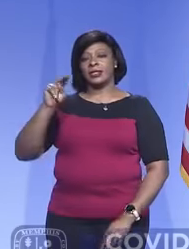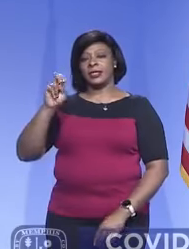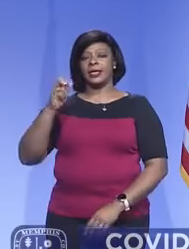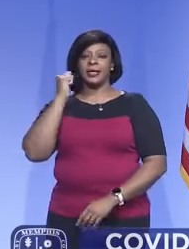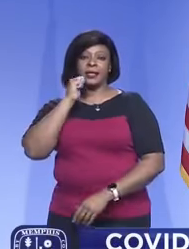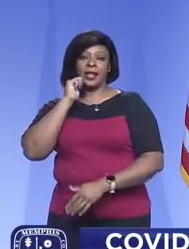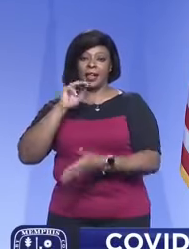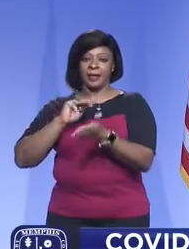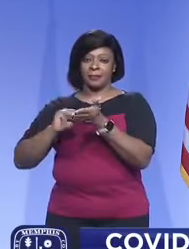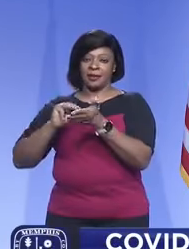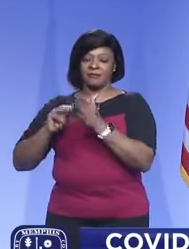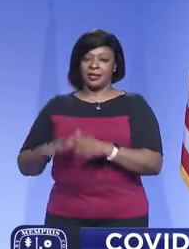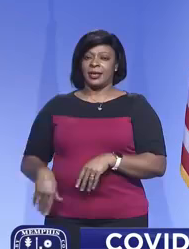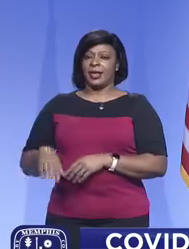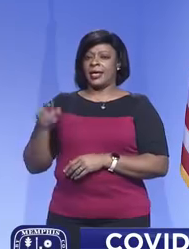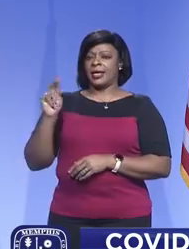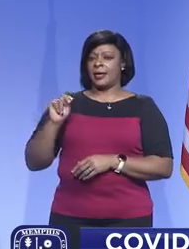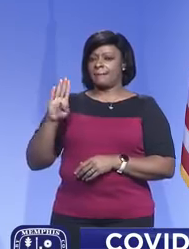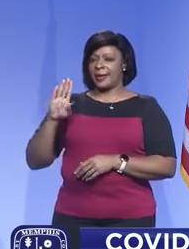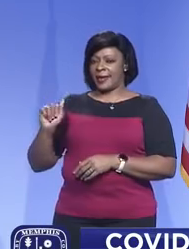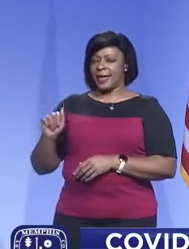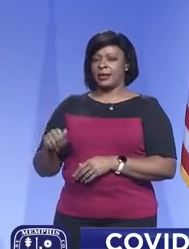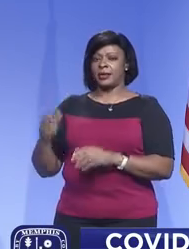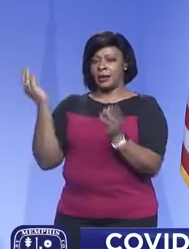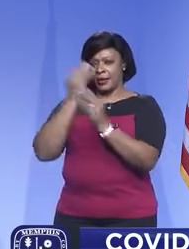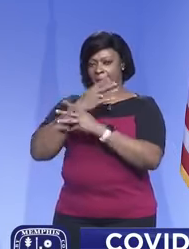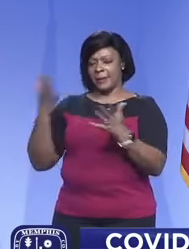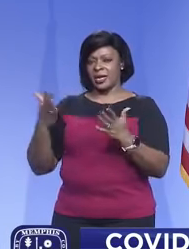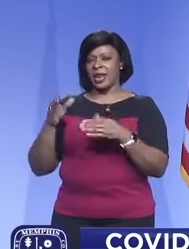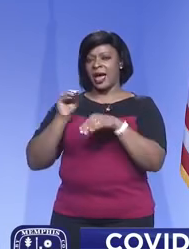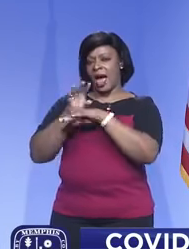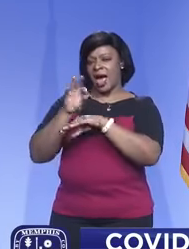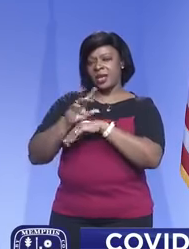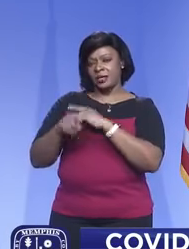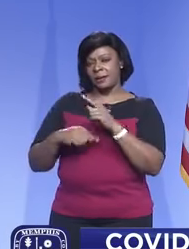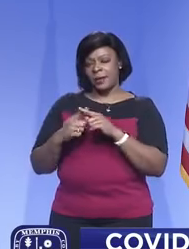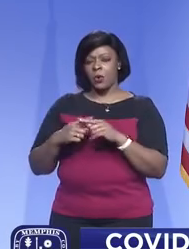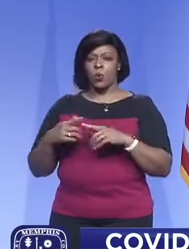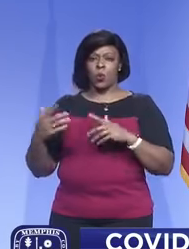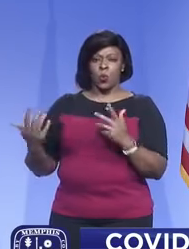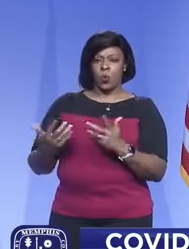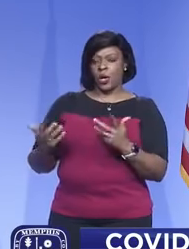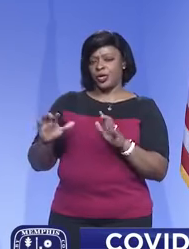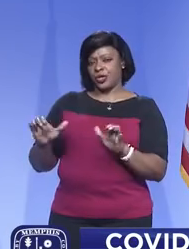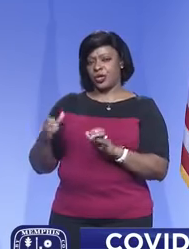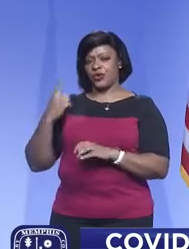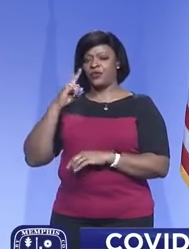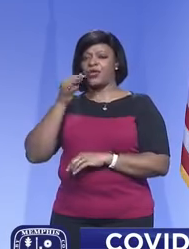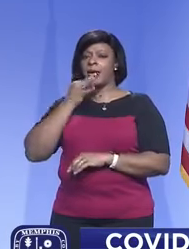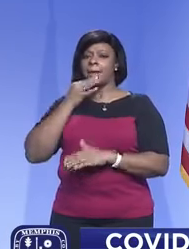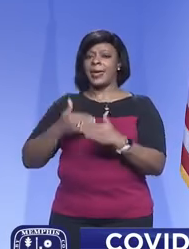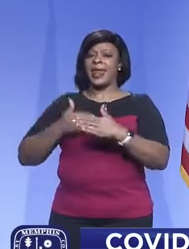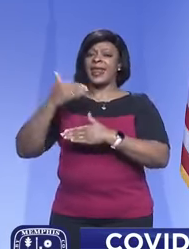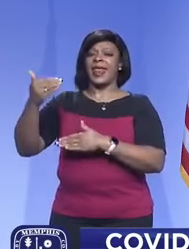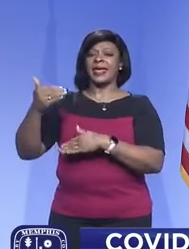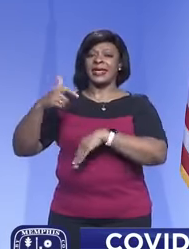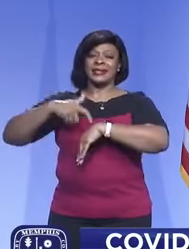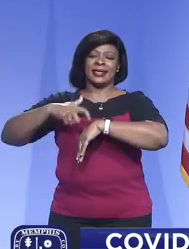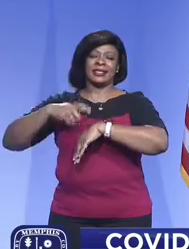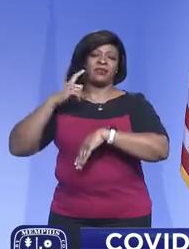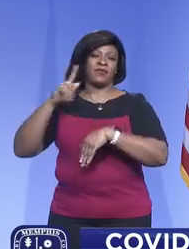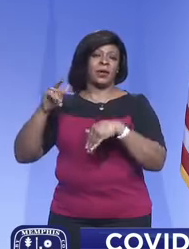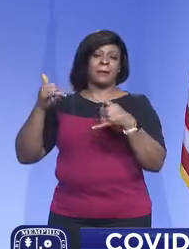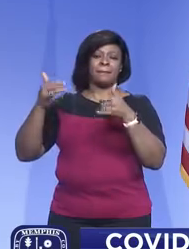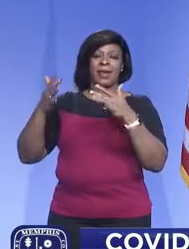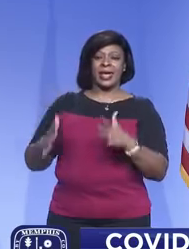The NBA has come out with some guidance about what it will do for the coming season as far as players